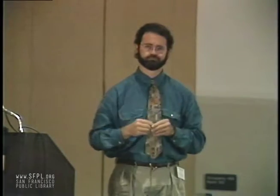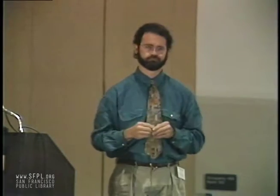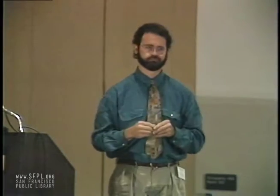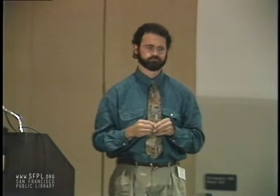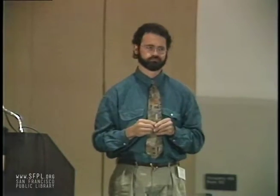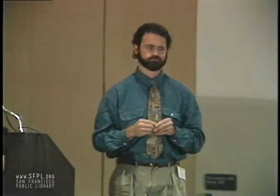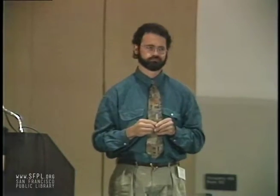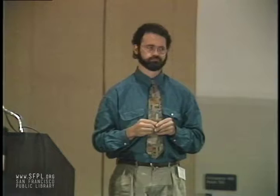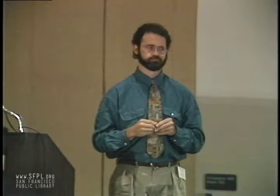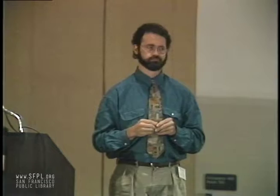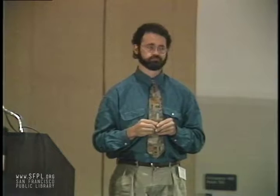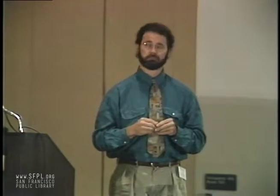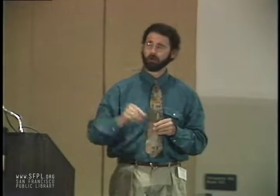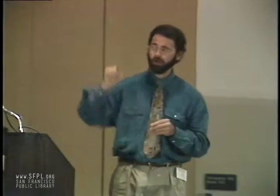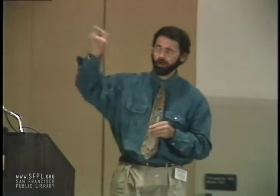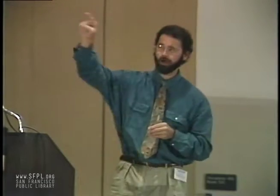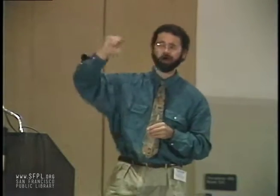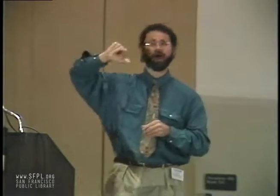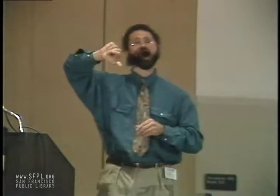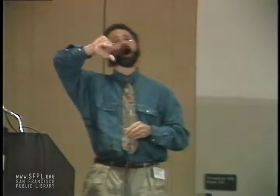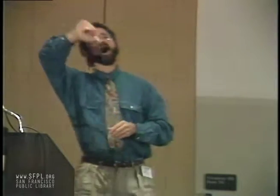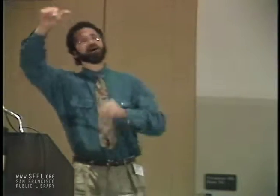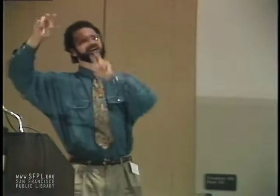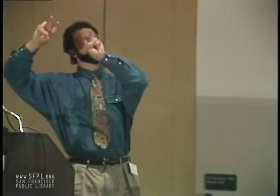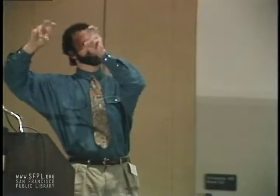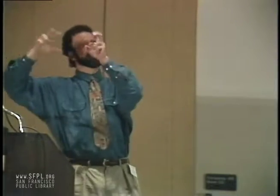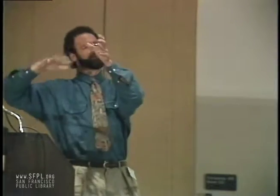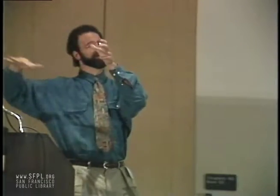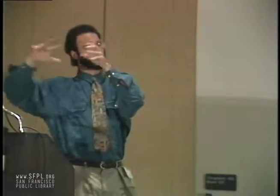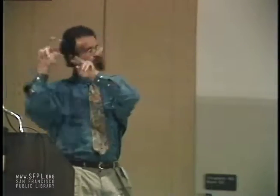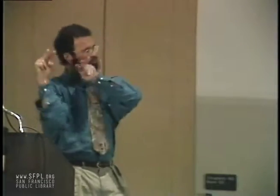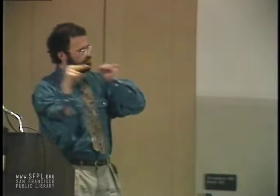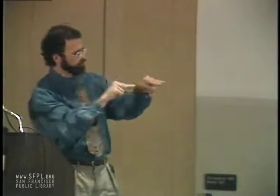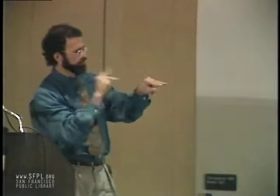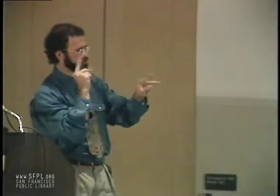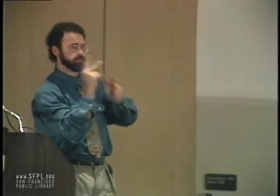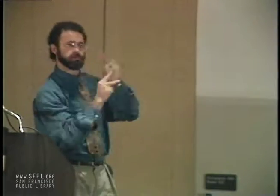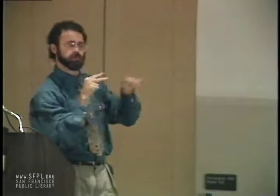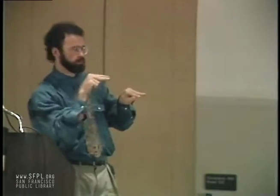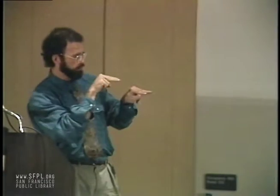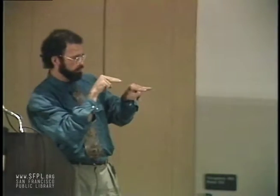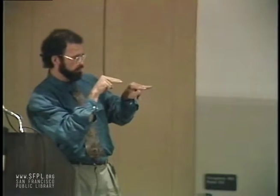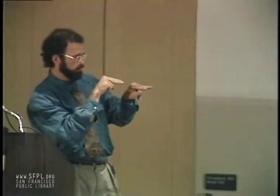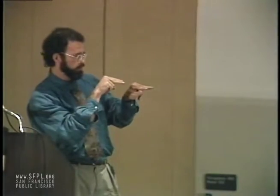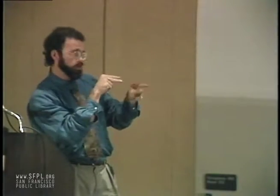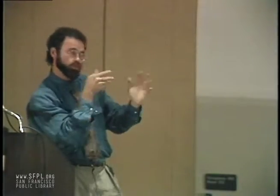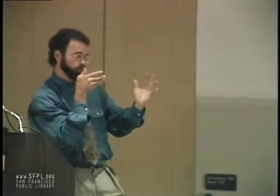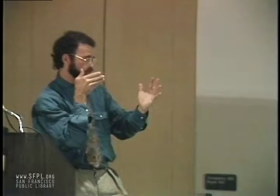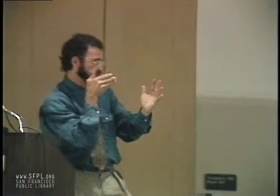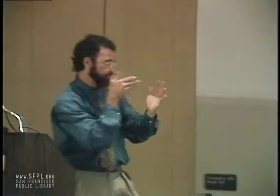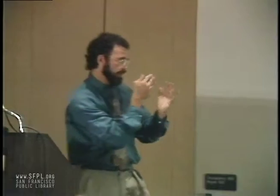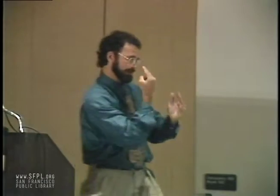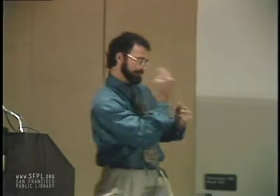two perspectives, the deaf perspective on deaf culture and the other's perspective on deaf culture, you'll see that they're very different.